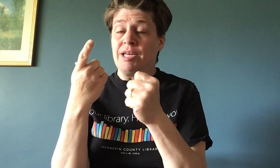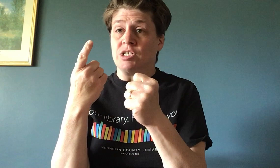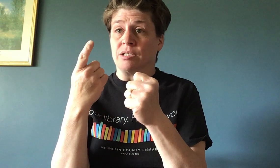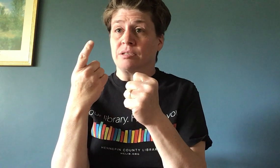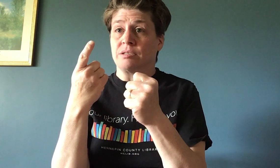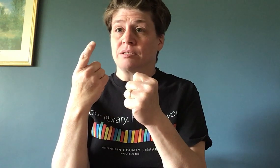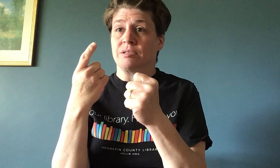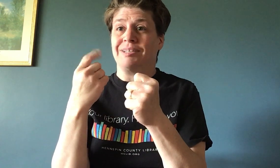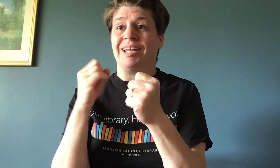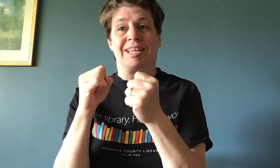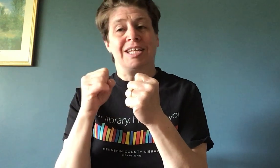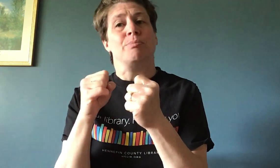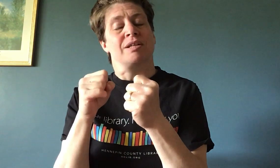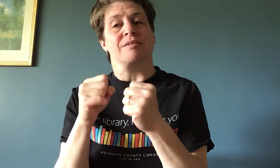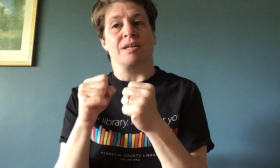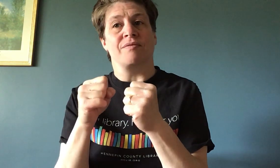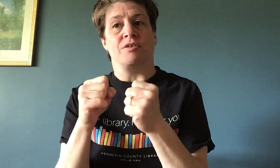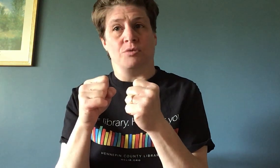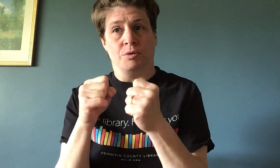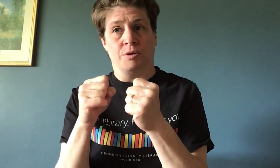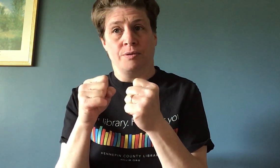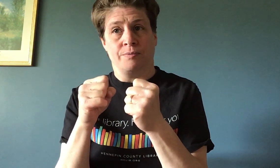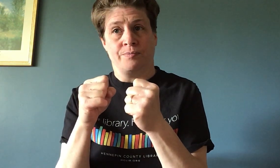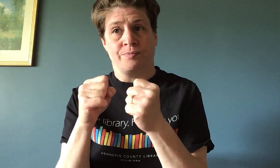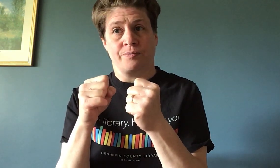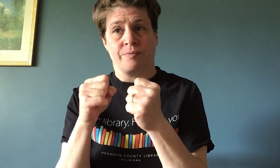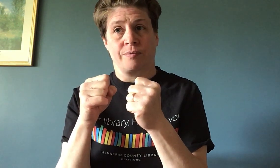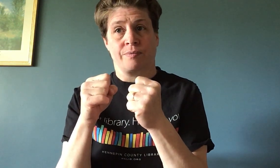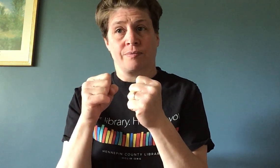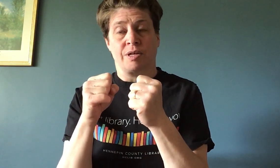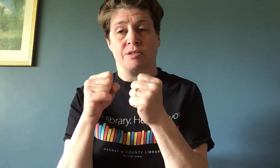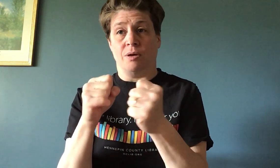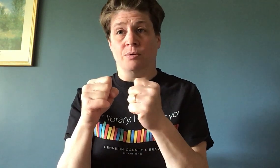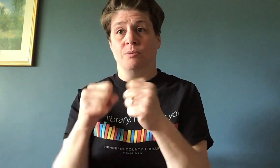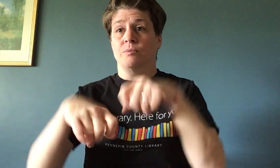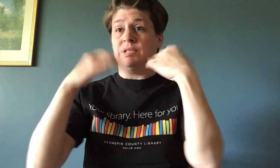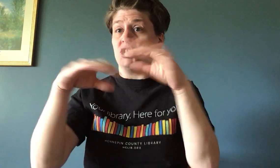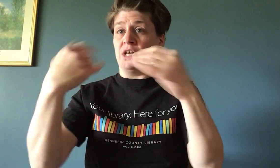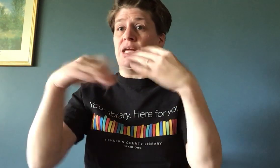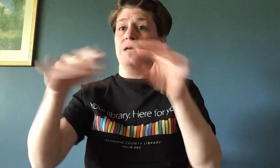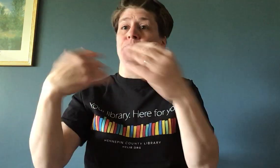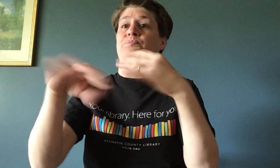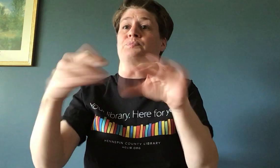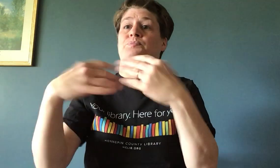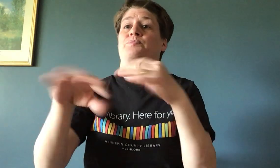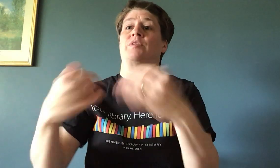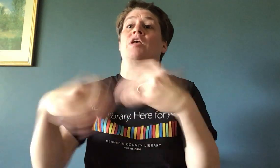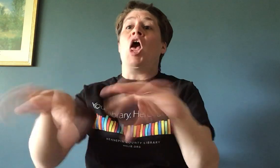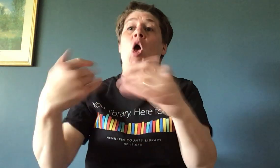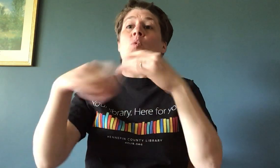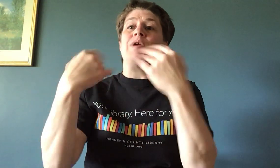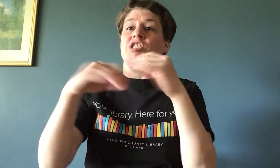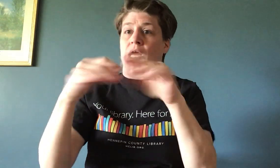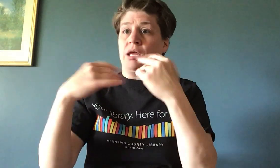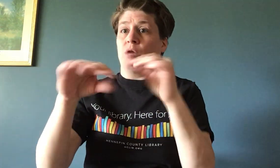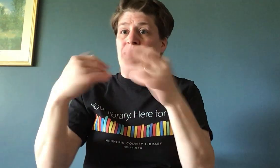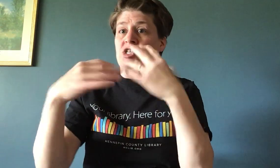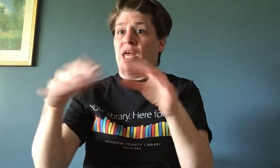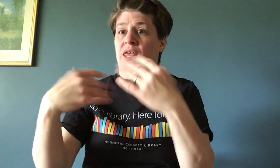anticipation, and a little bit of self-control. So, let's shake. We shake and we shake and